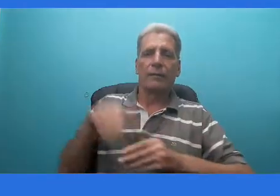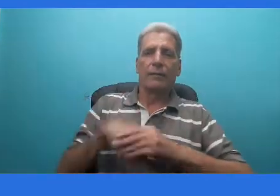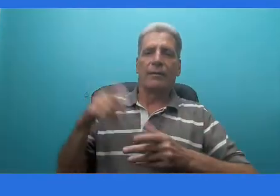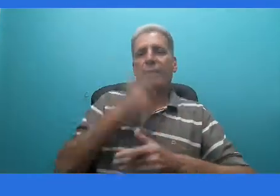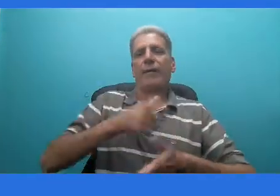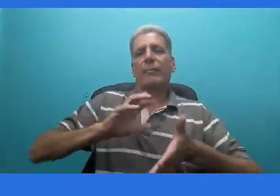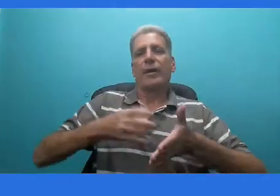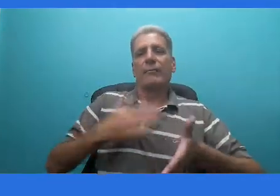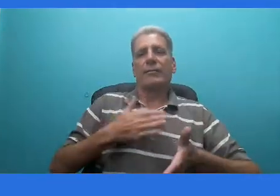Thank you.